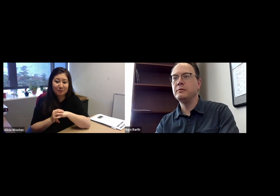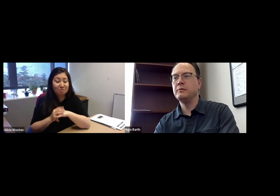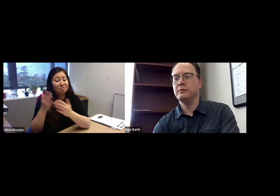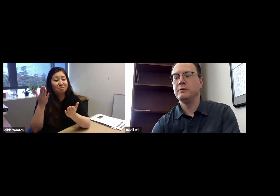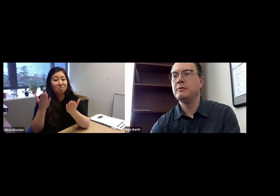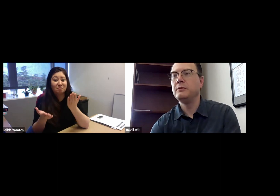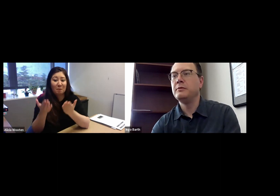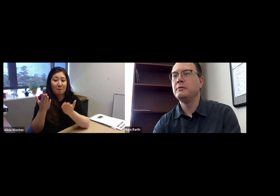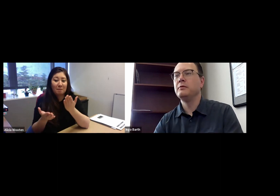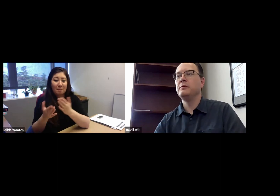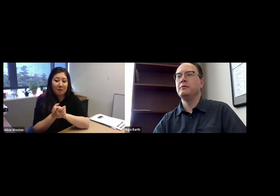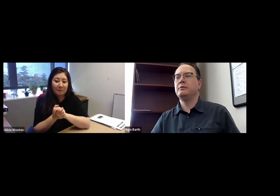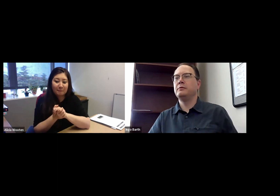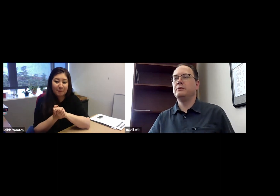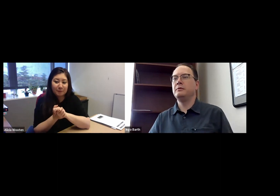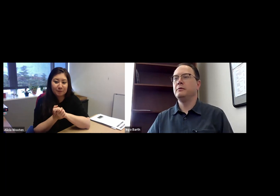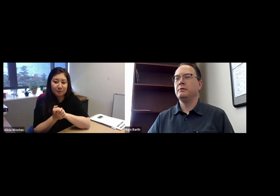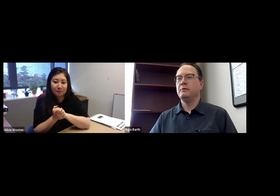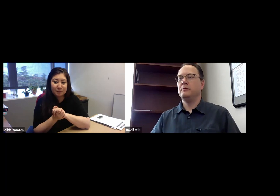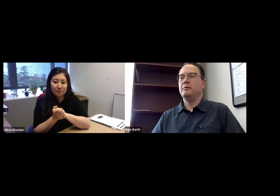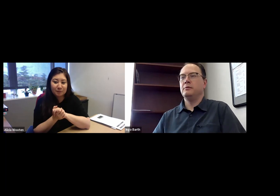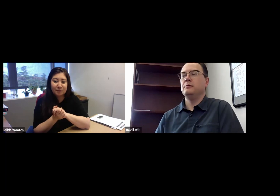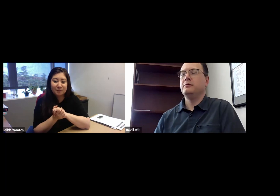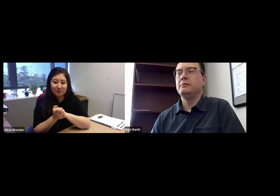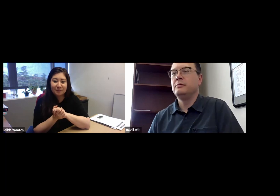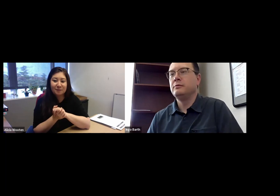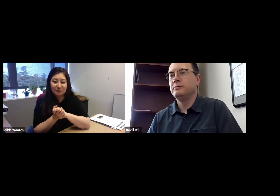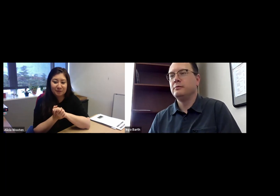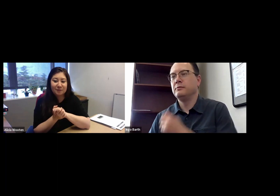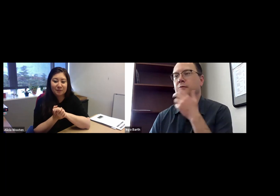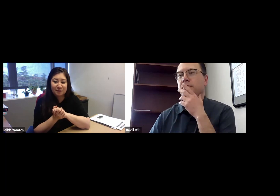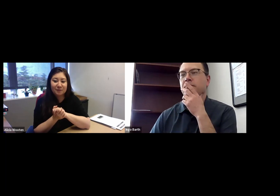system video, the Greek alphabet,